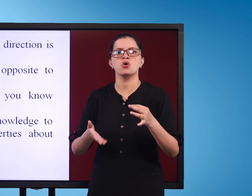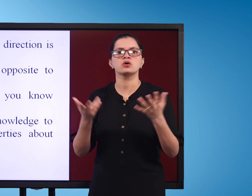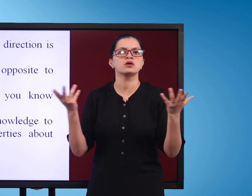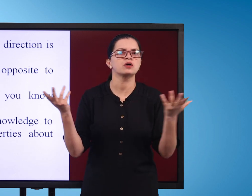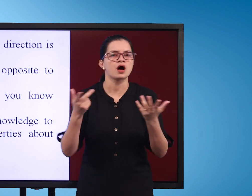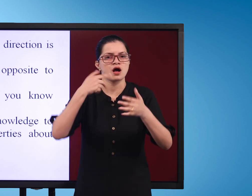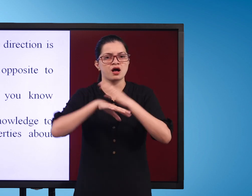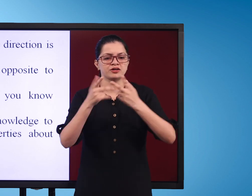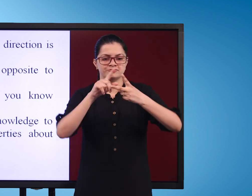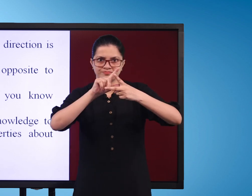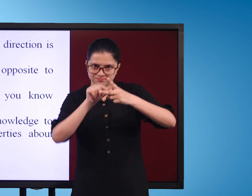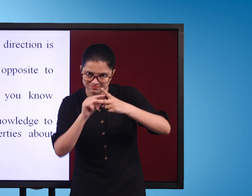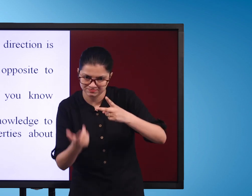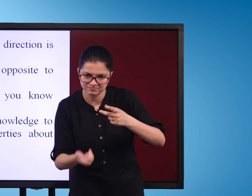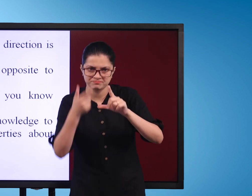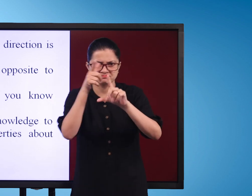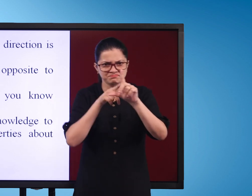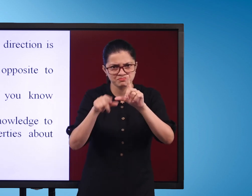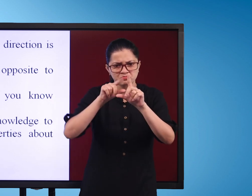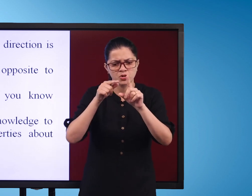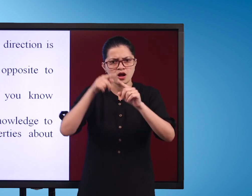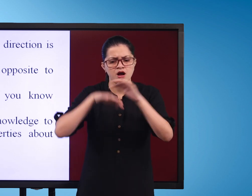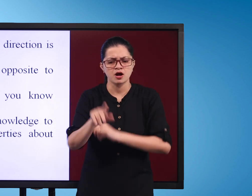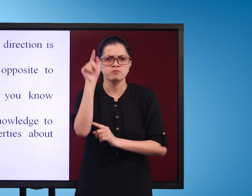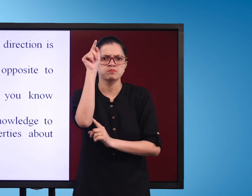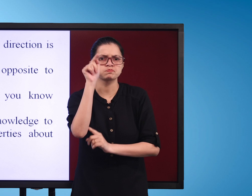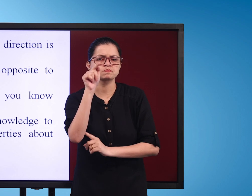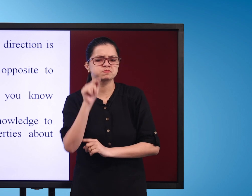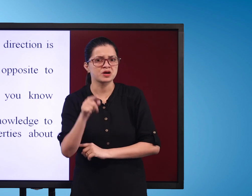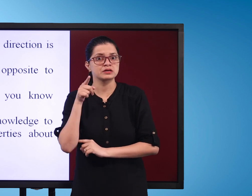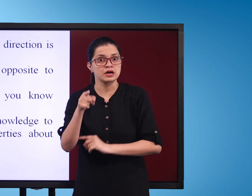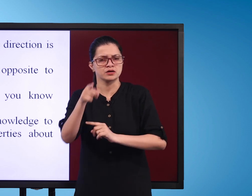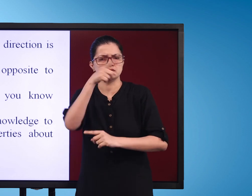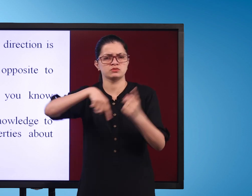We now use this knowledge to learn a few properties about angles.